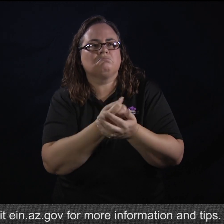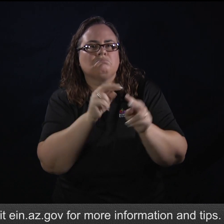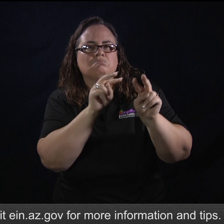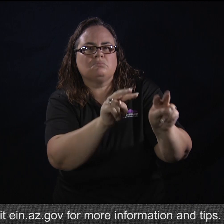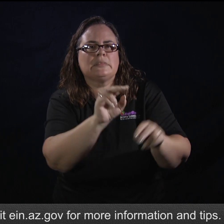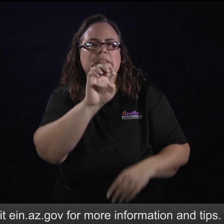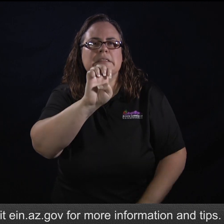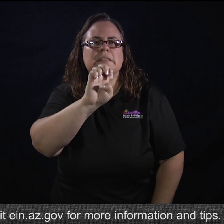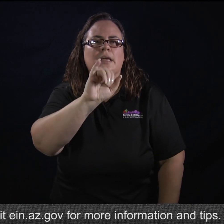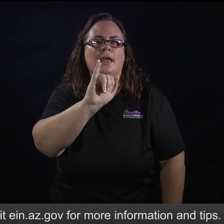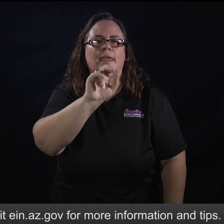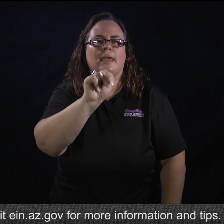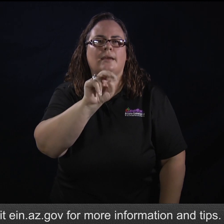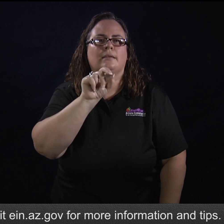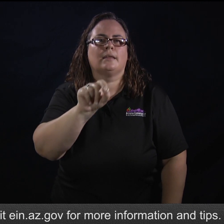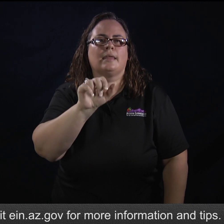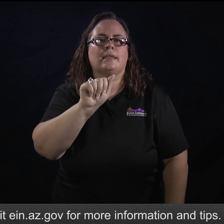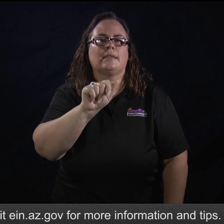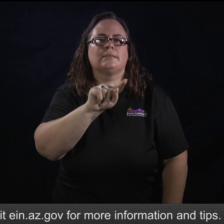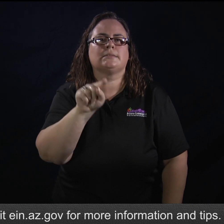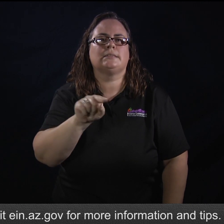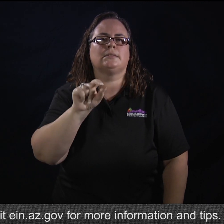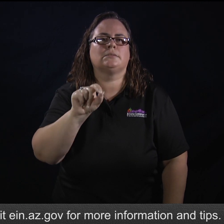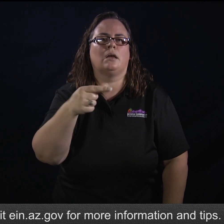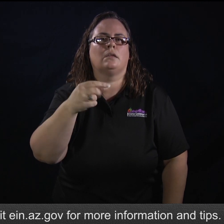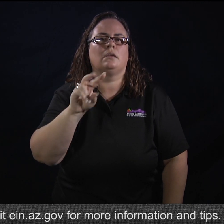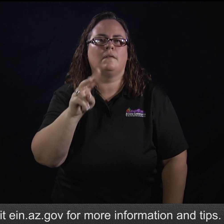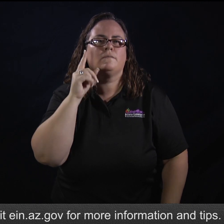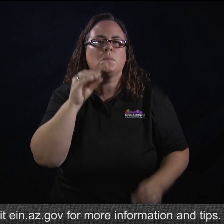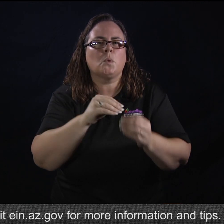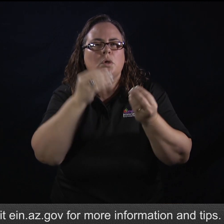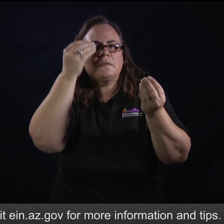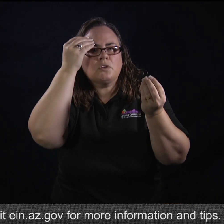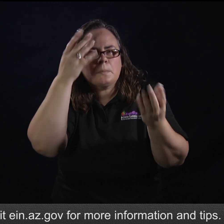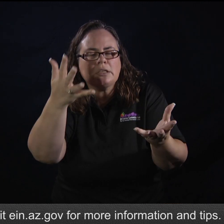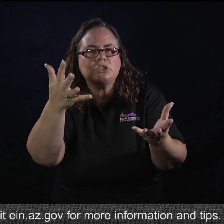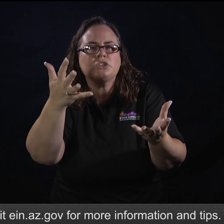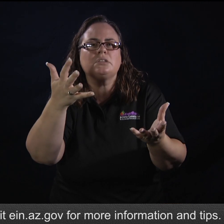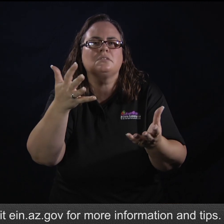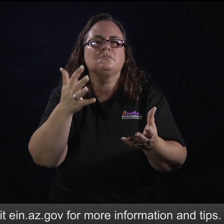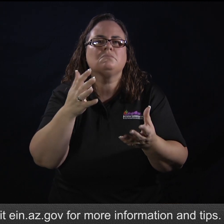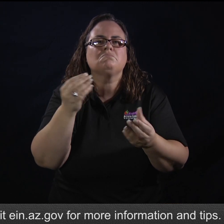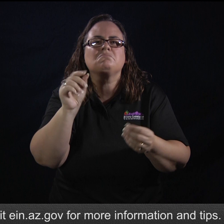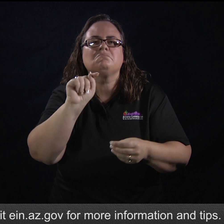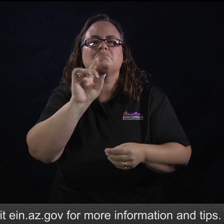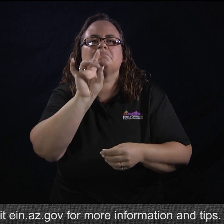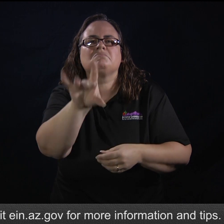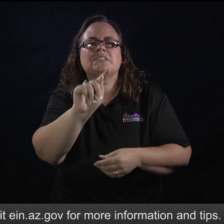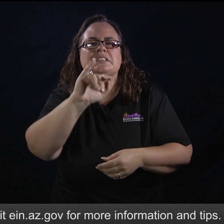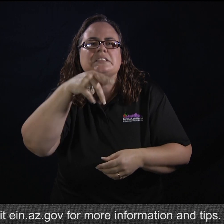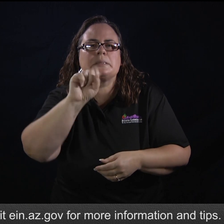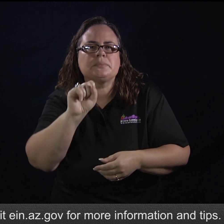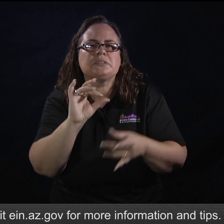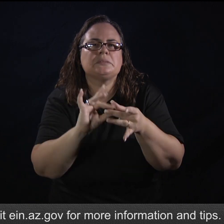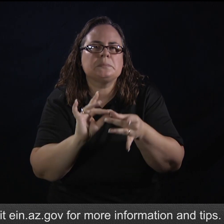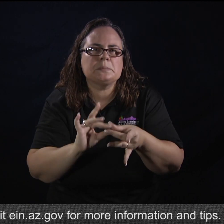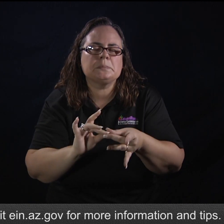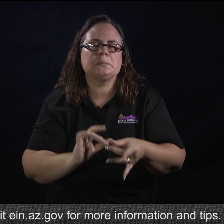Visit ein.az.gov for more information and tips. on è objection to